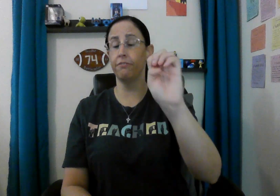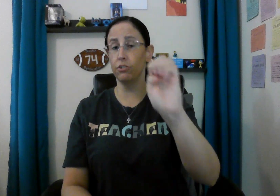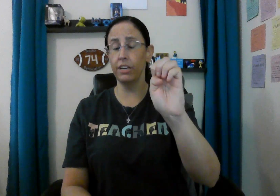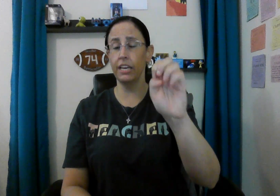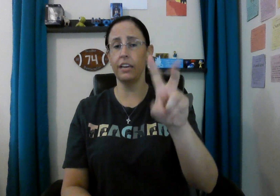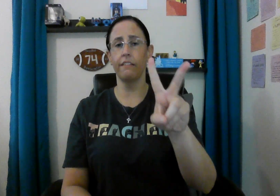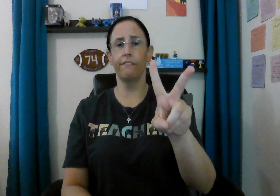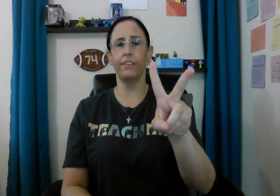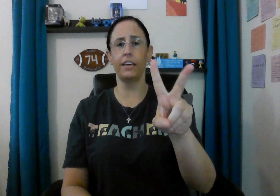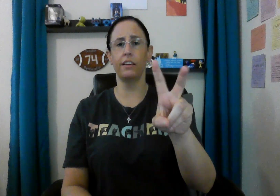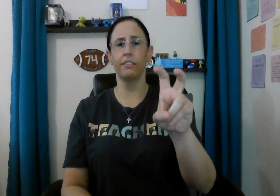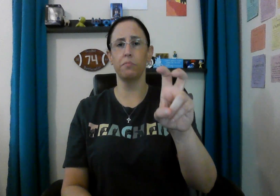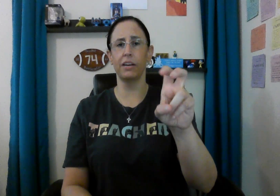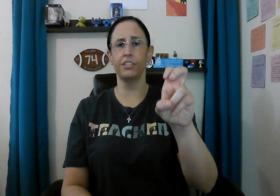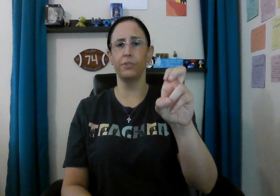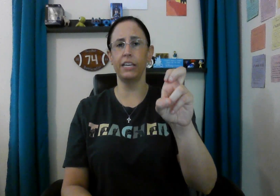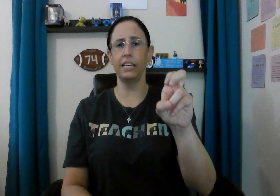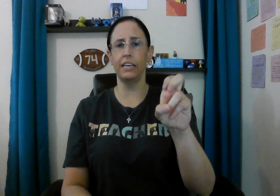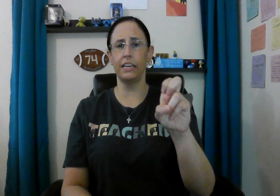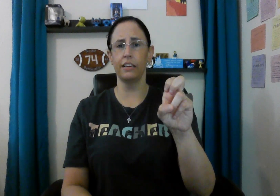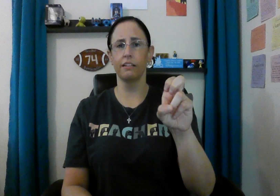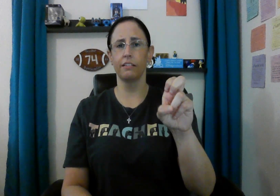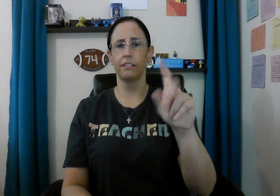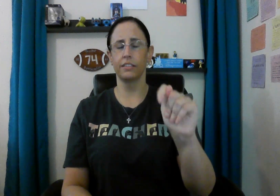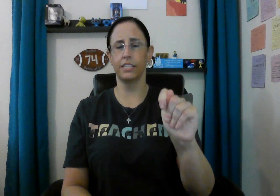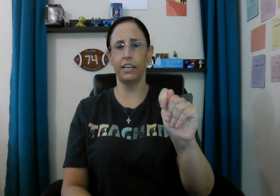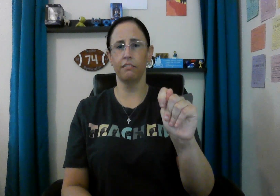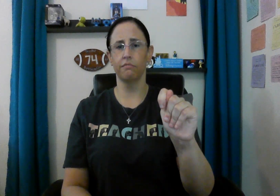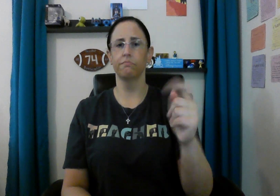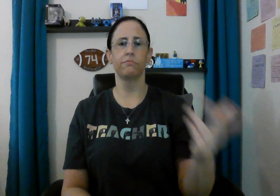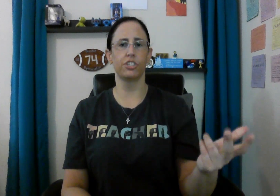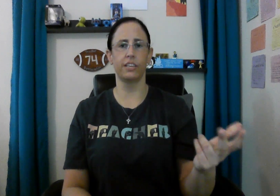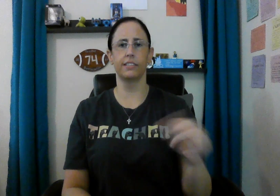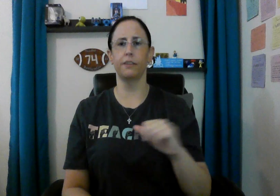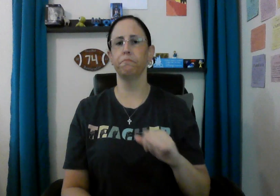full E, V, they might do E-T. Just a heads up.